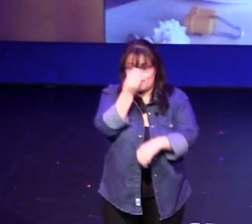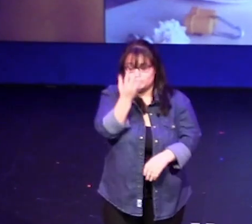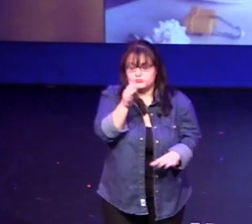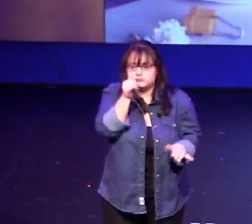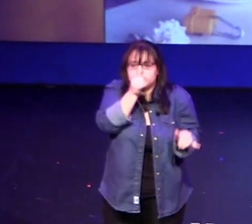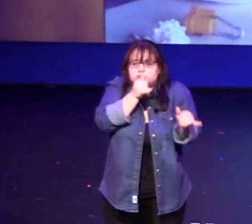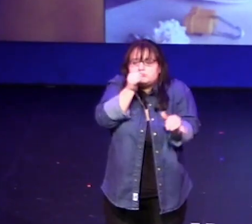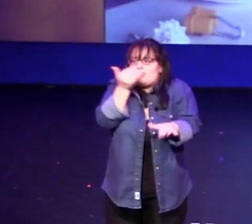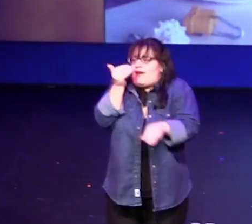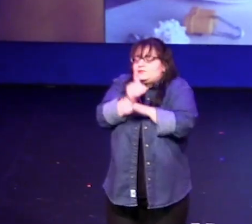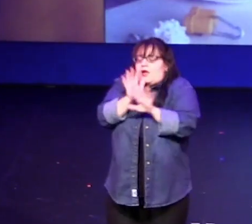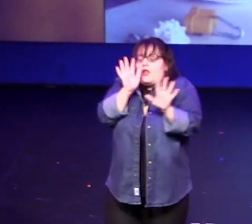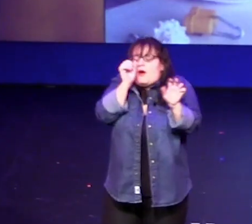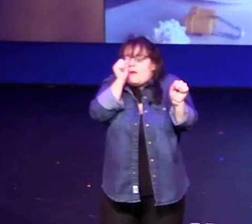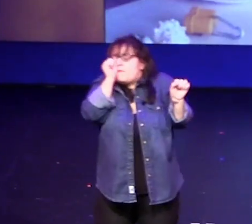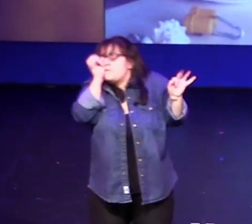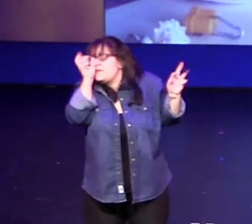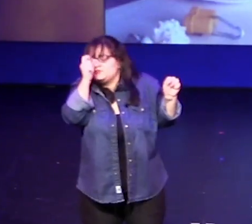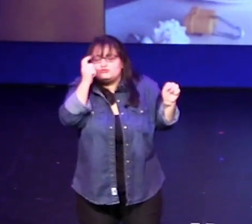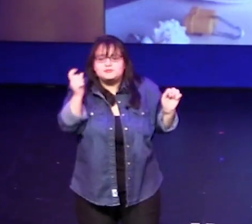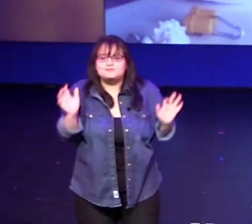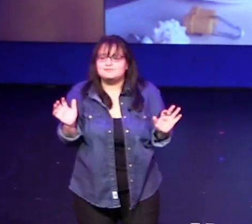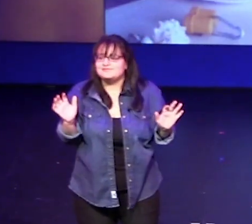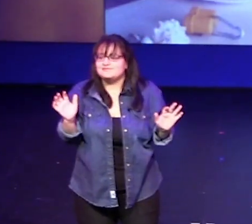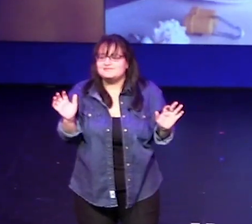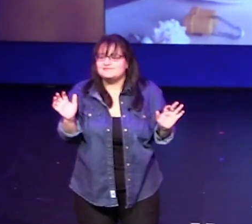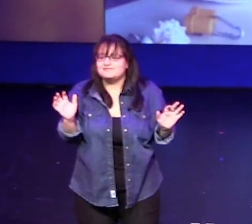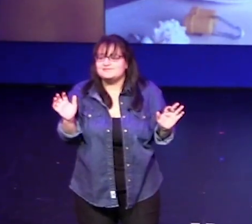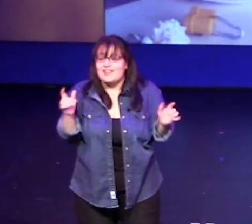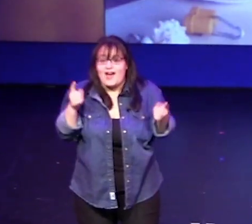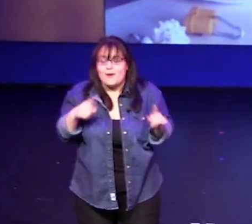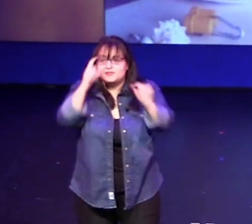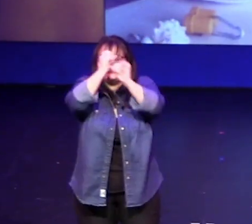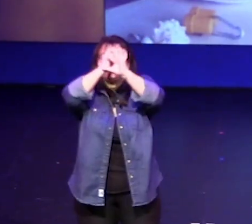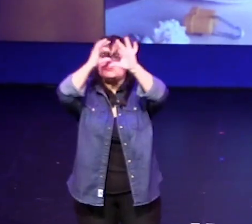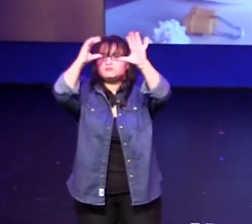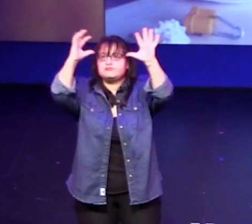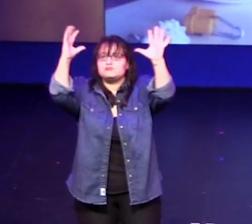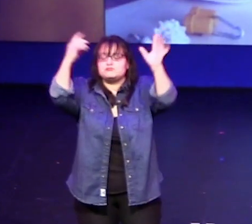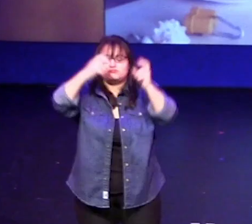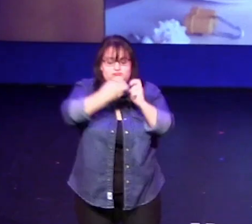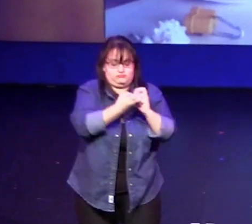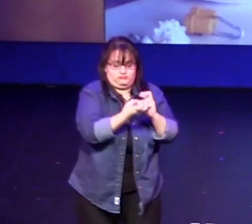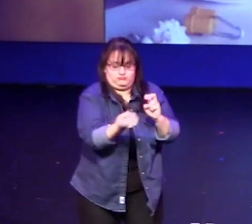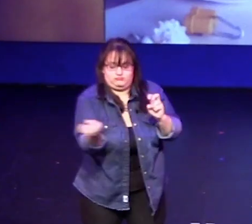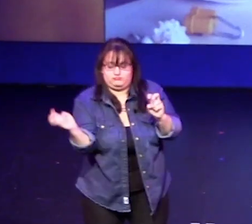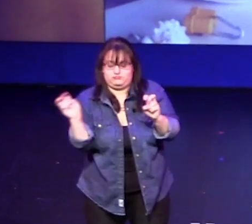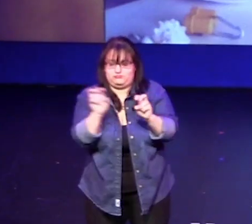had the cochlear implant. I remember one day I told my teacher about the most amazing dream